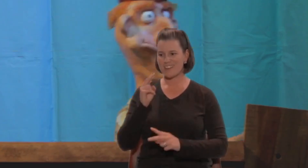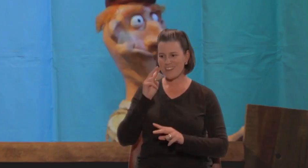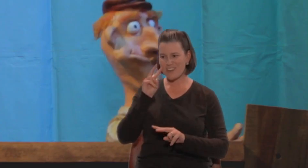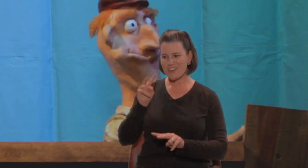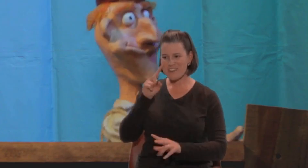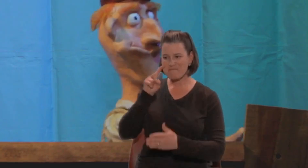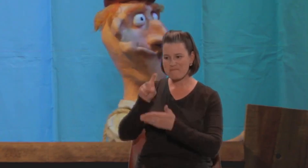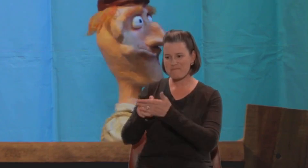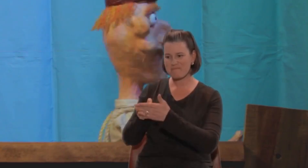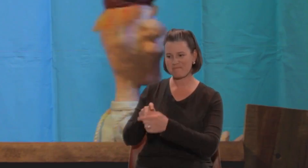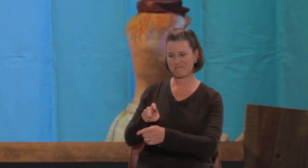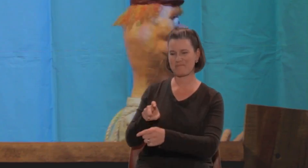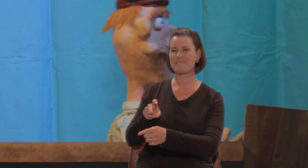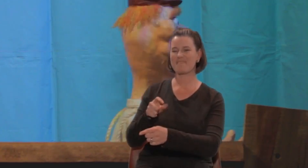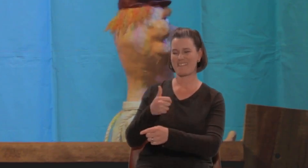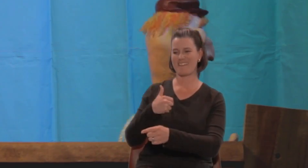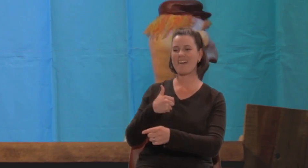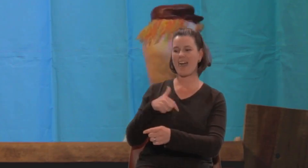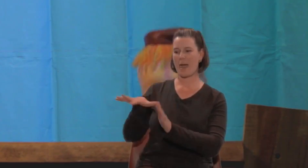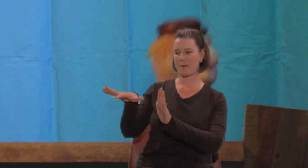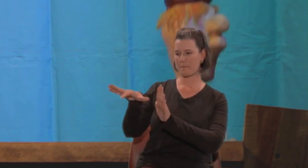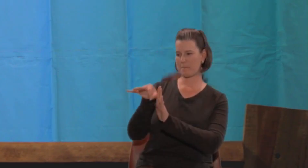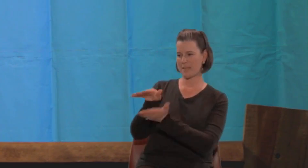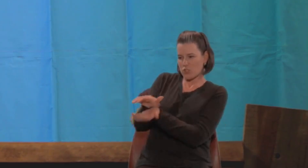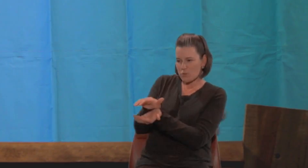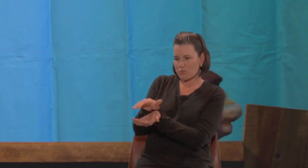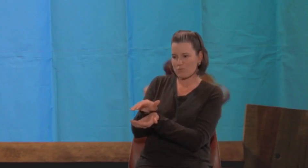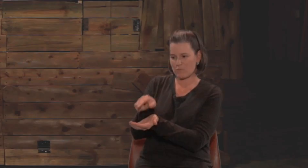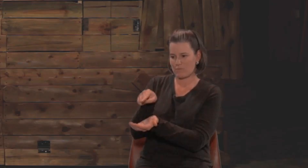looky, I think I'll pick